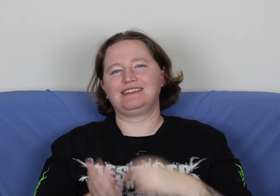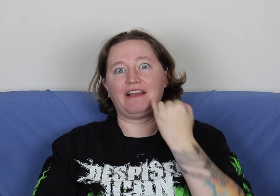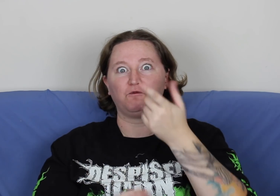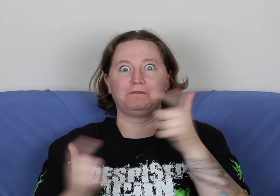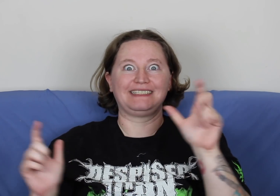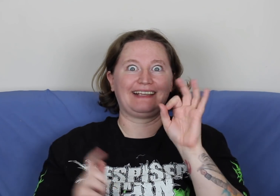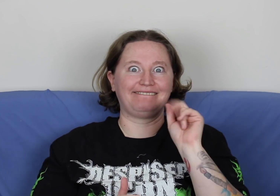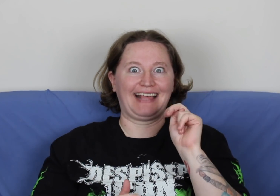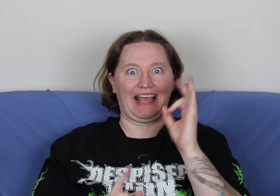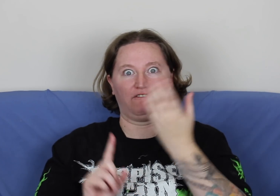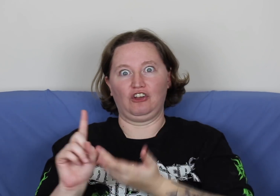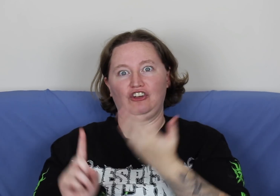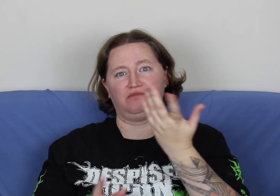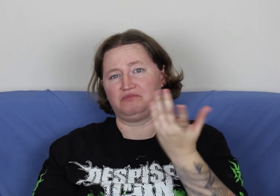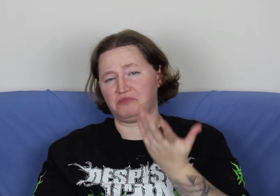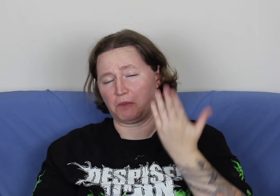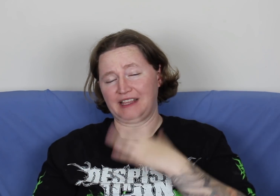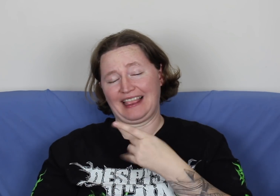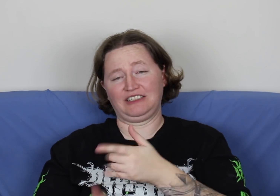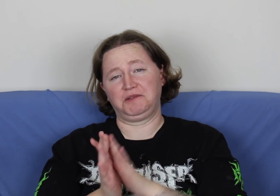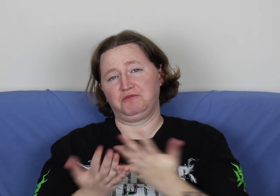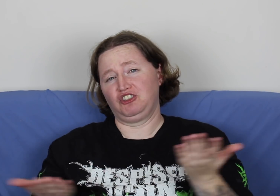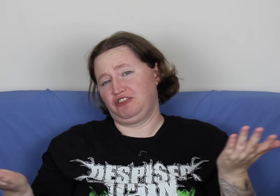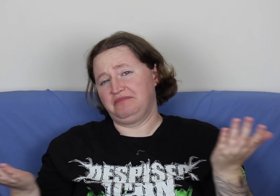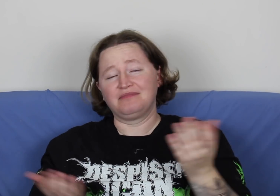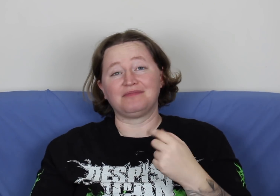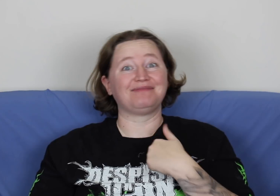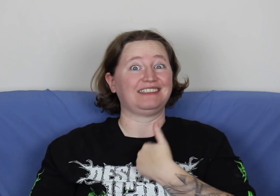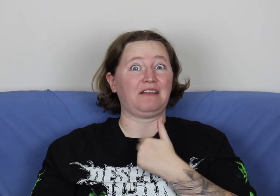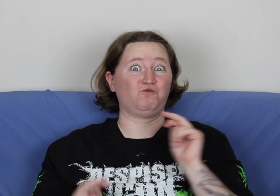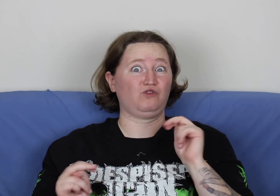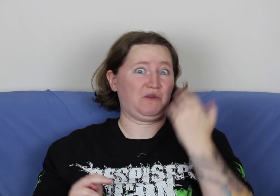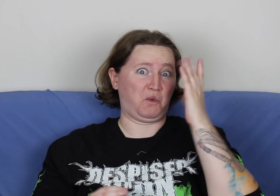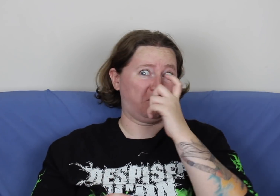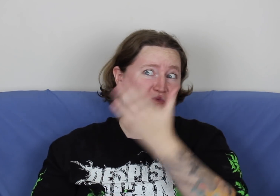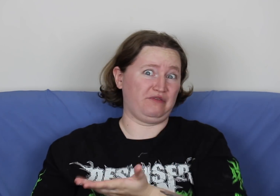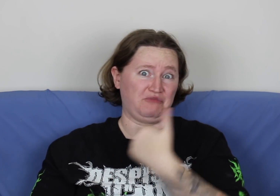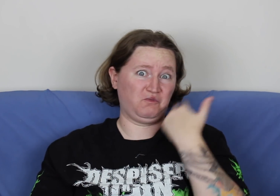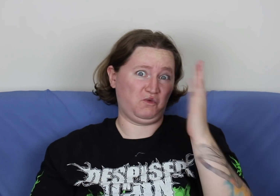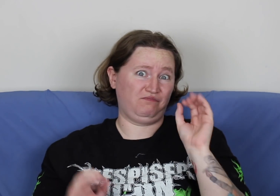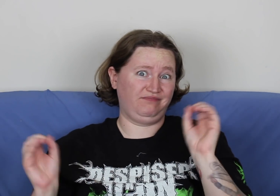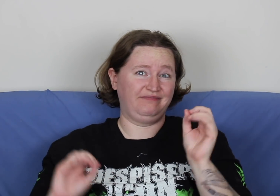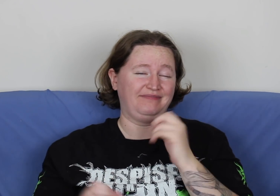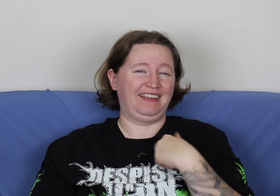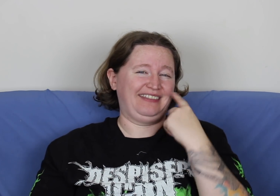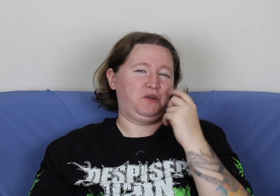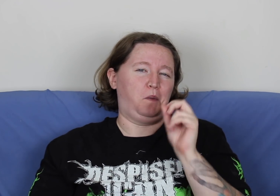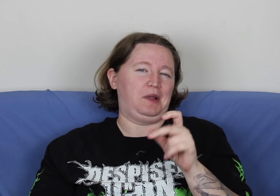Again, it's an easy read. If you're a big fan of her, I'm sure you would like this book. Like I said, I'm more neutral. I don't know much about her, so